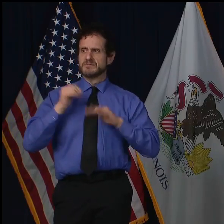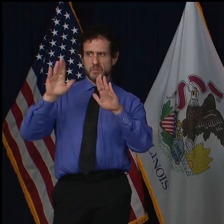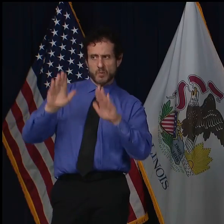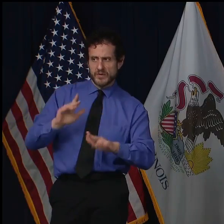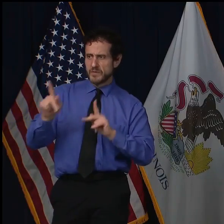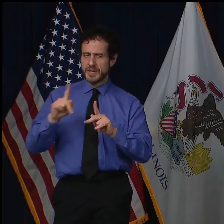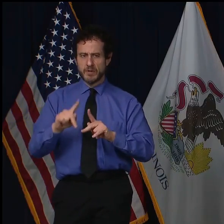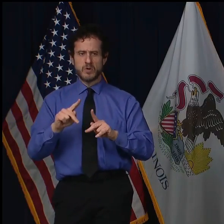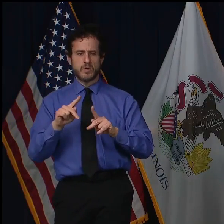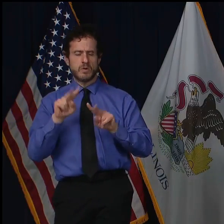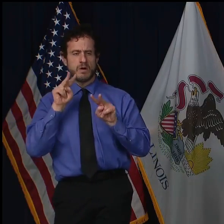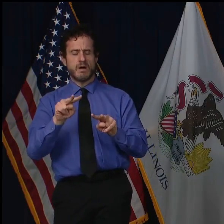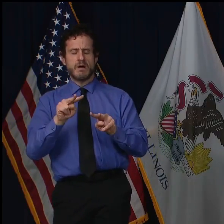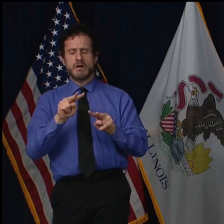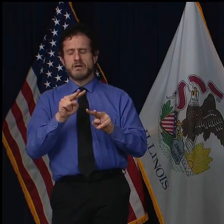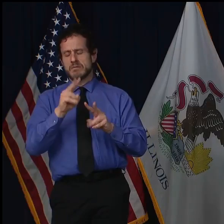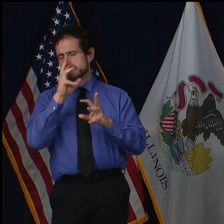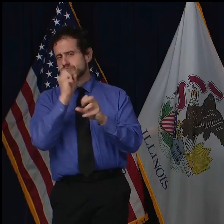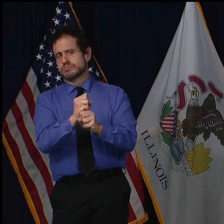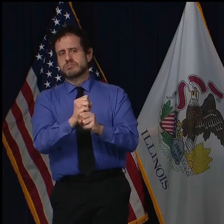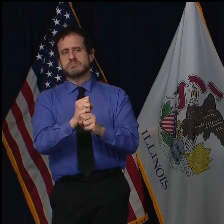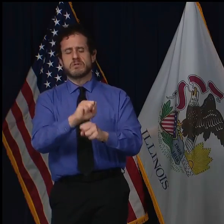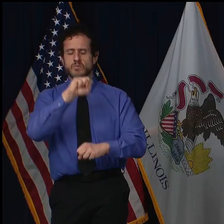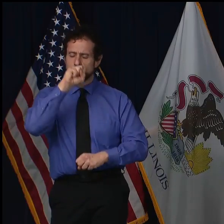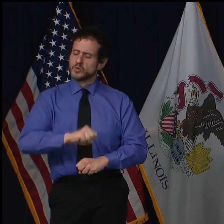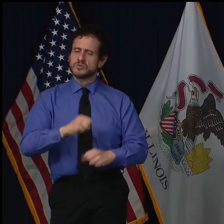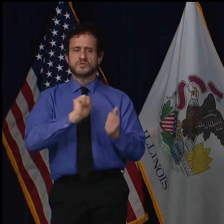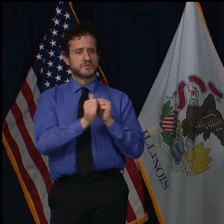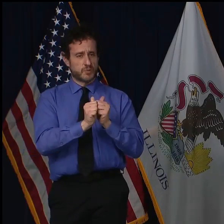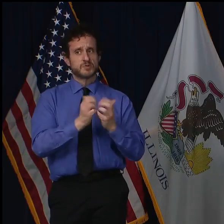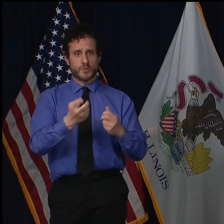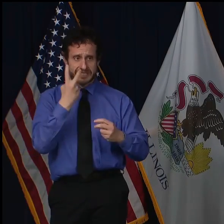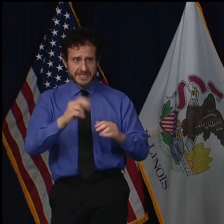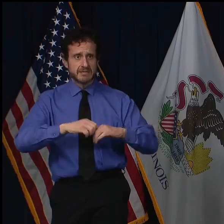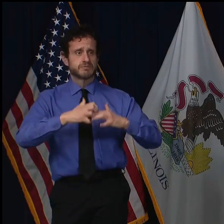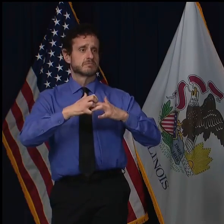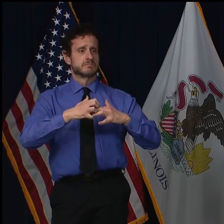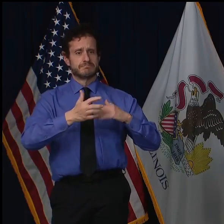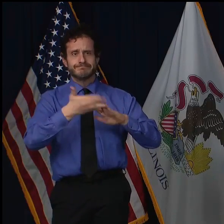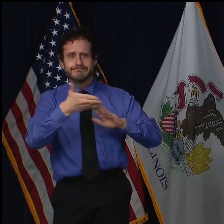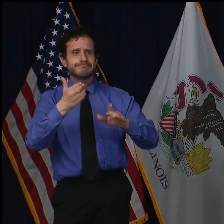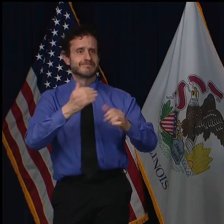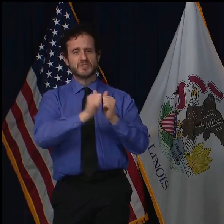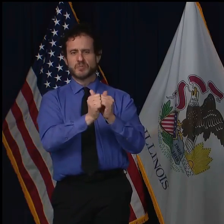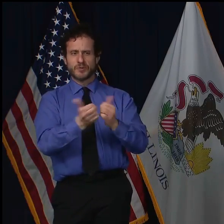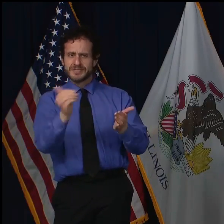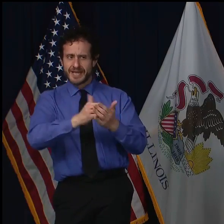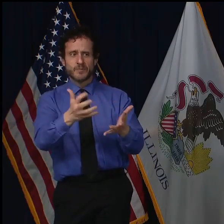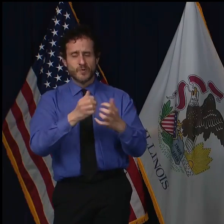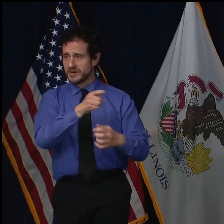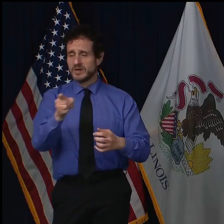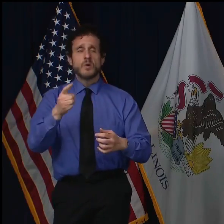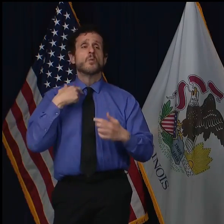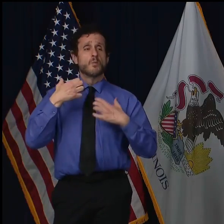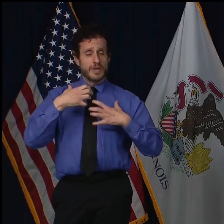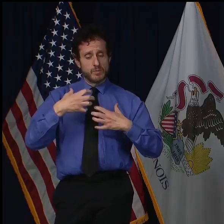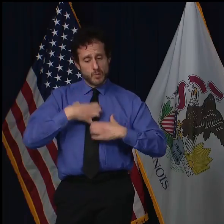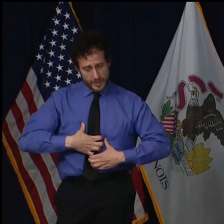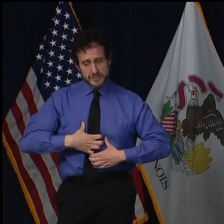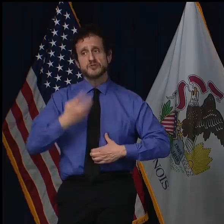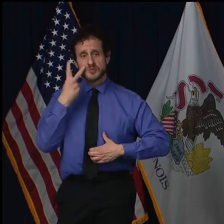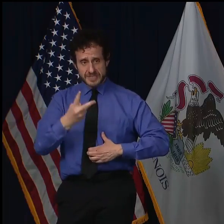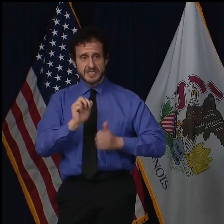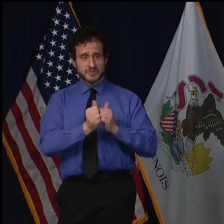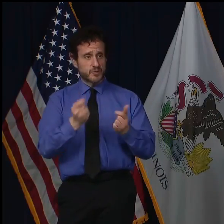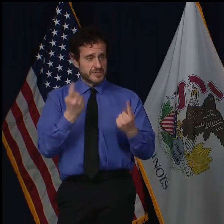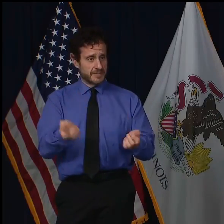fans all across the state of Illinois that want to see this up and running. And so there's a desire to have it work. I think they've got to